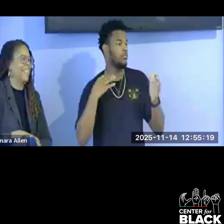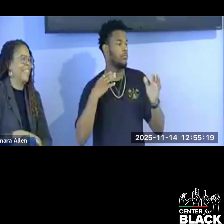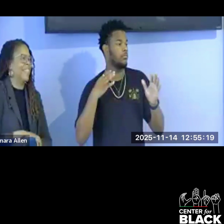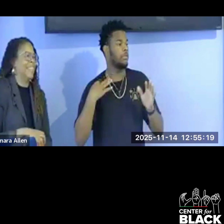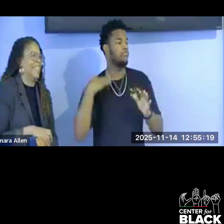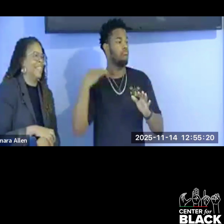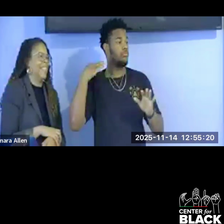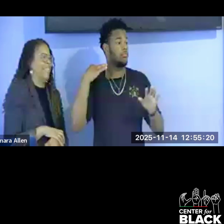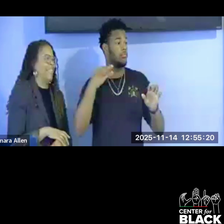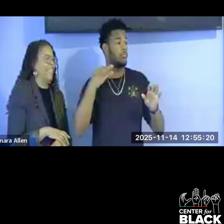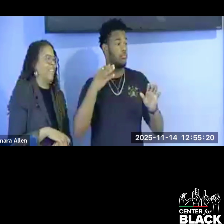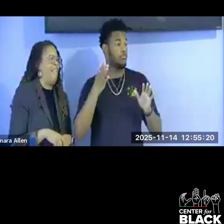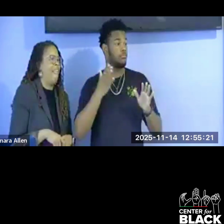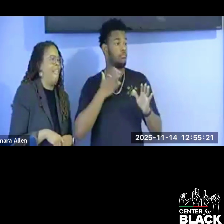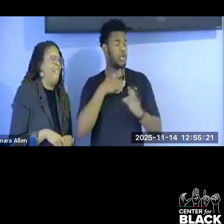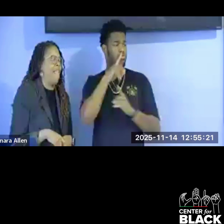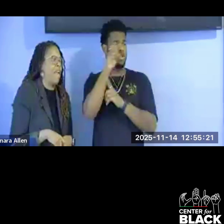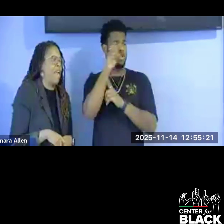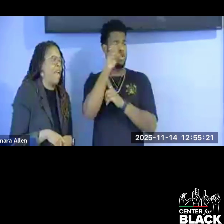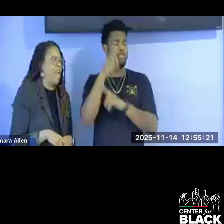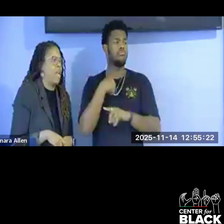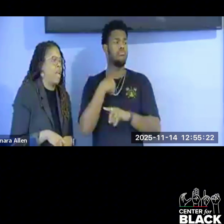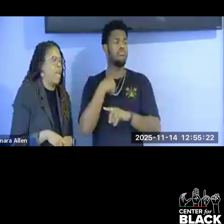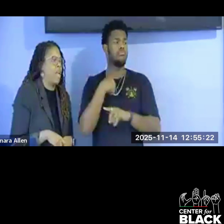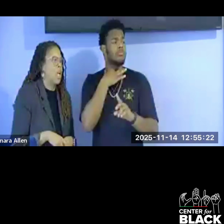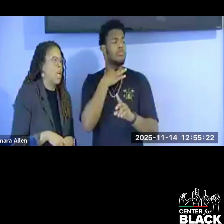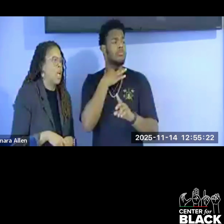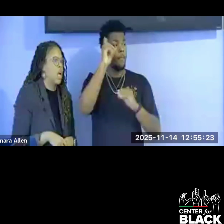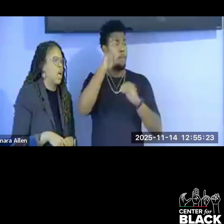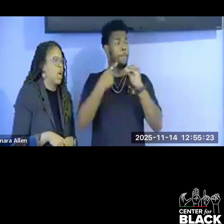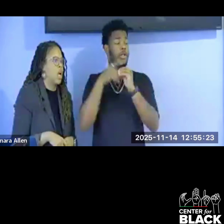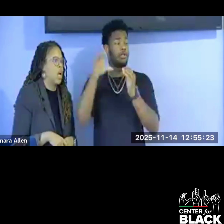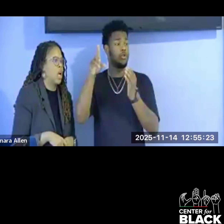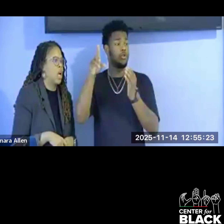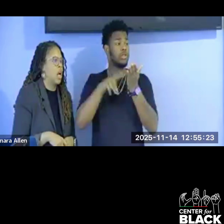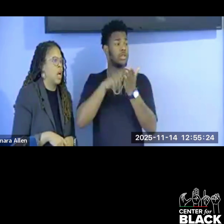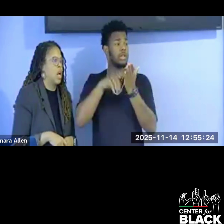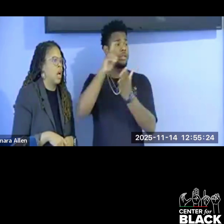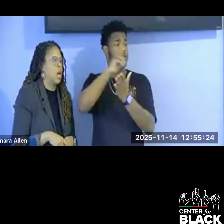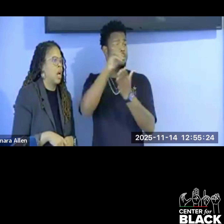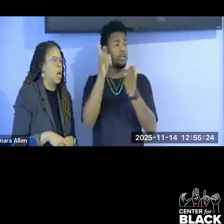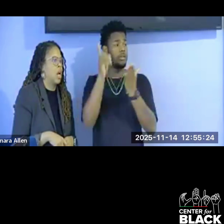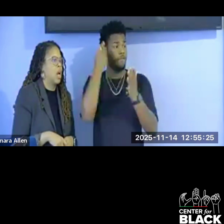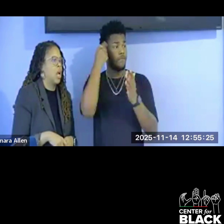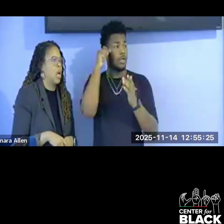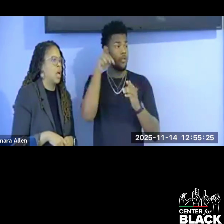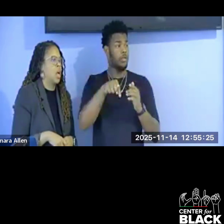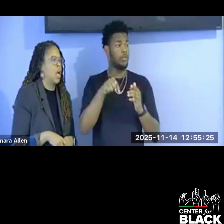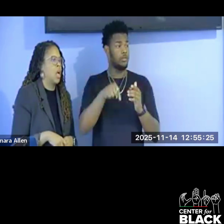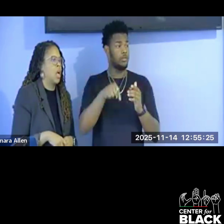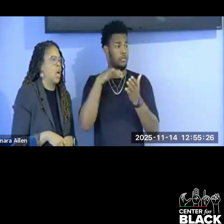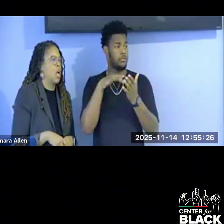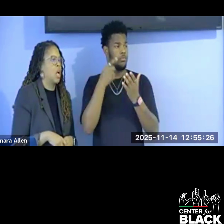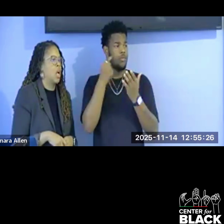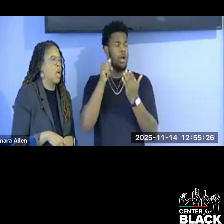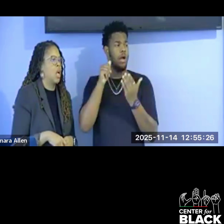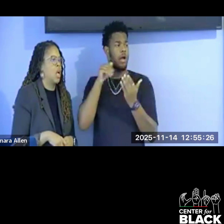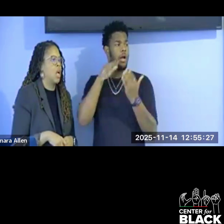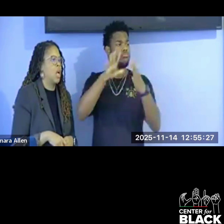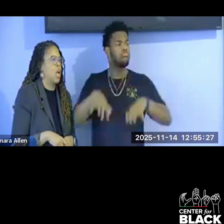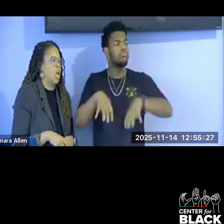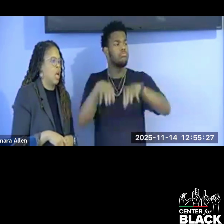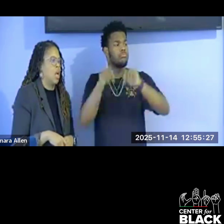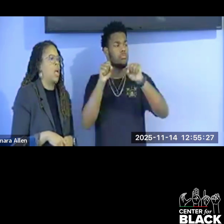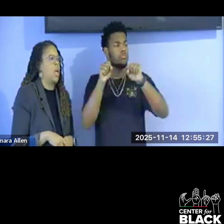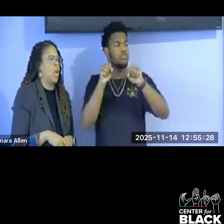So I am a candidate for a PhD program. And so I'm curious about your